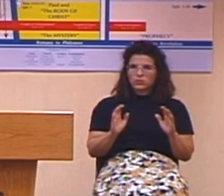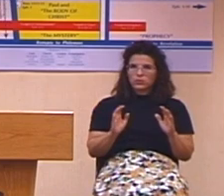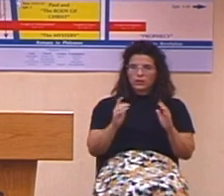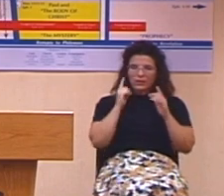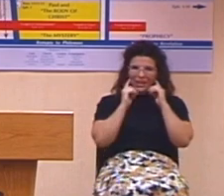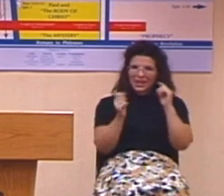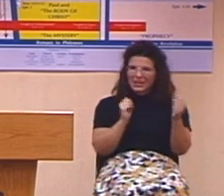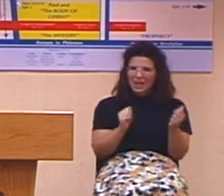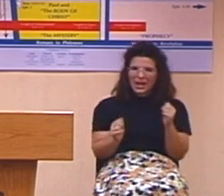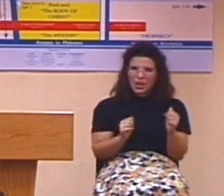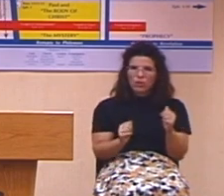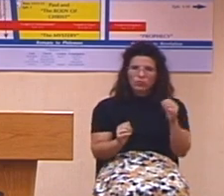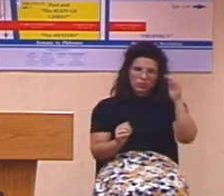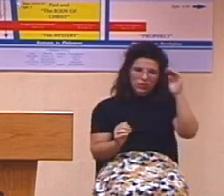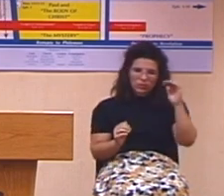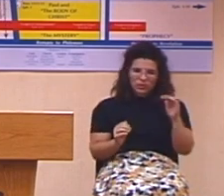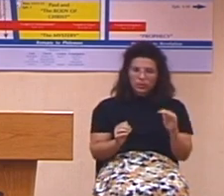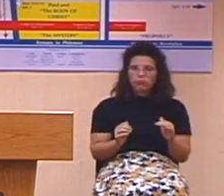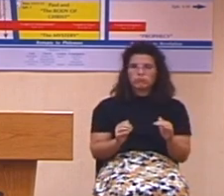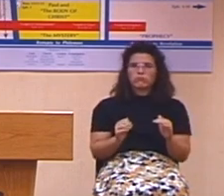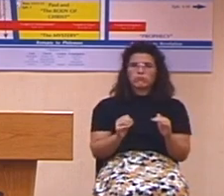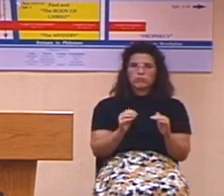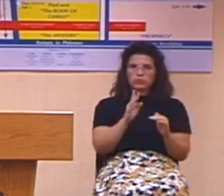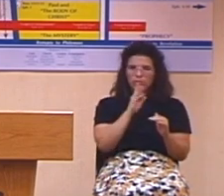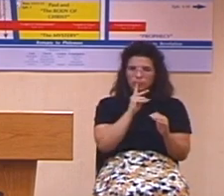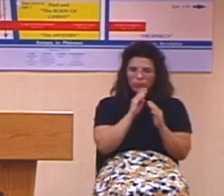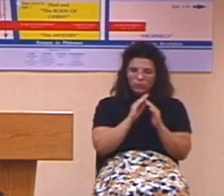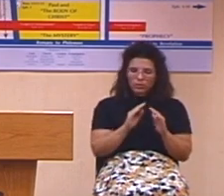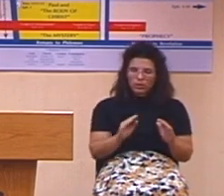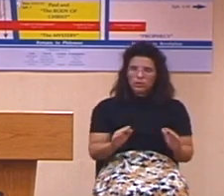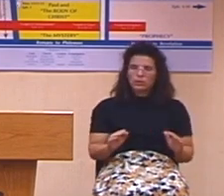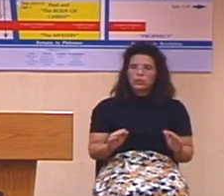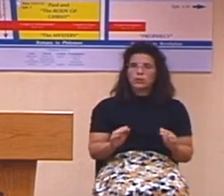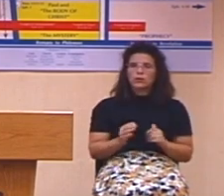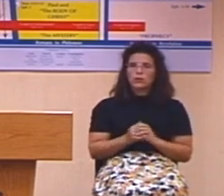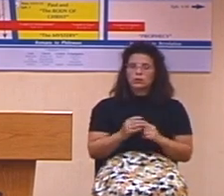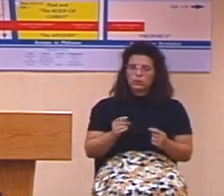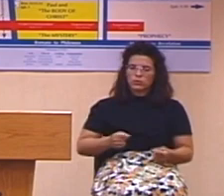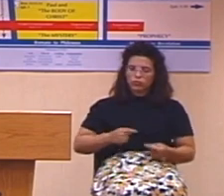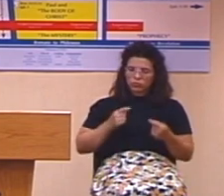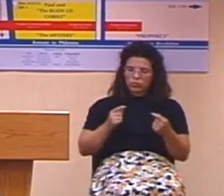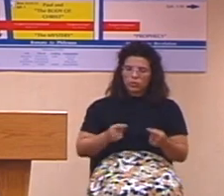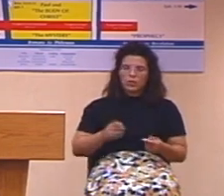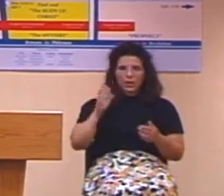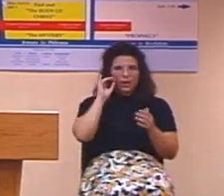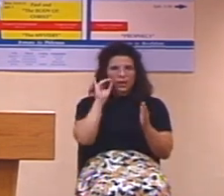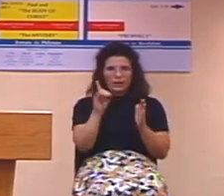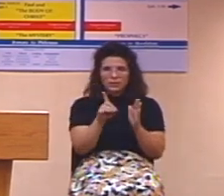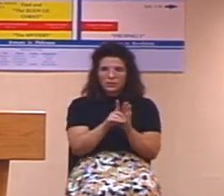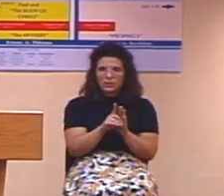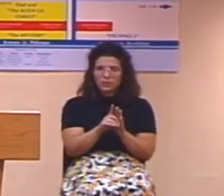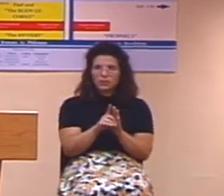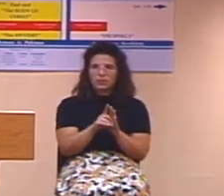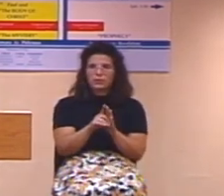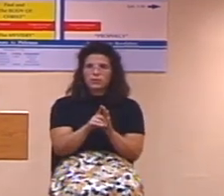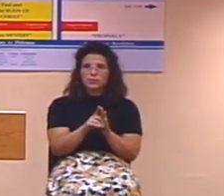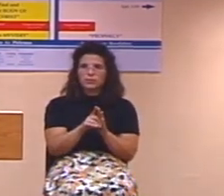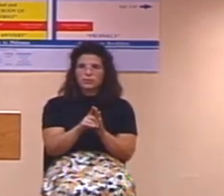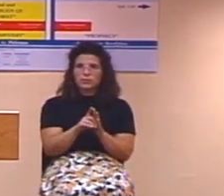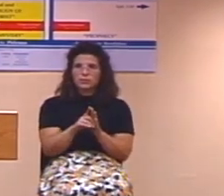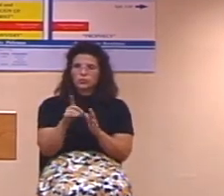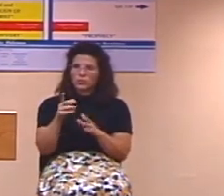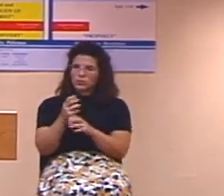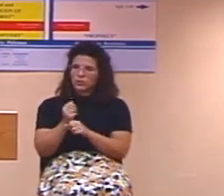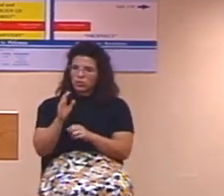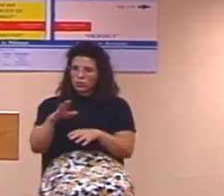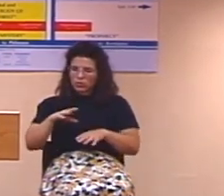loud. We need to come down here. You know what they were struggling in? Identity issues. She was getting